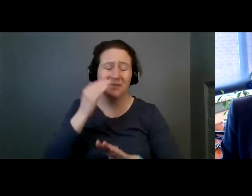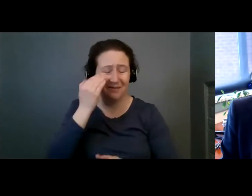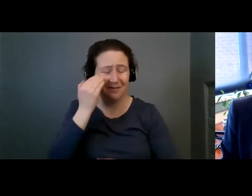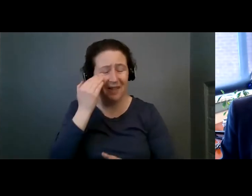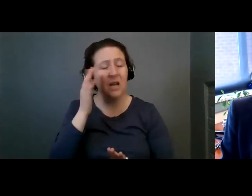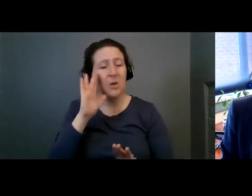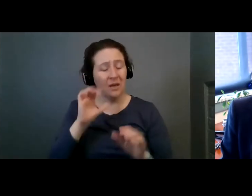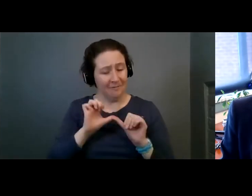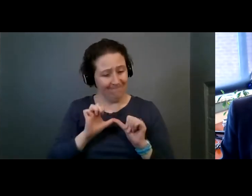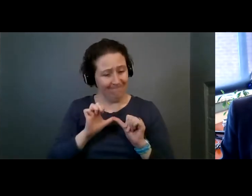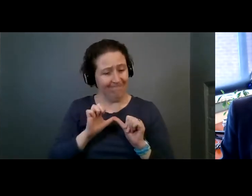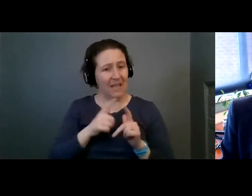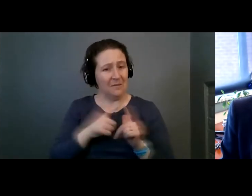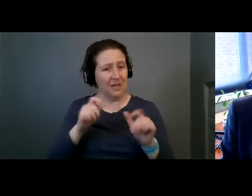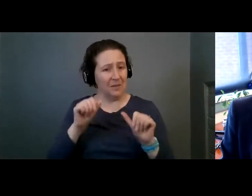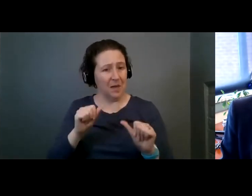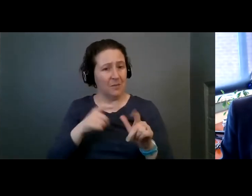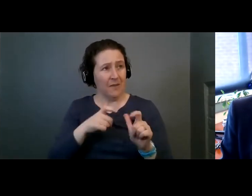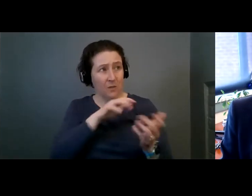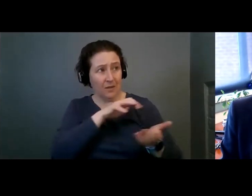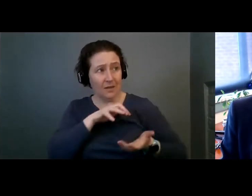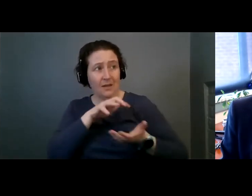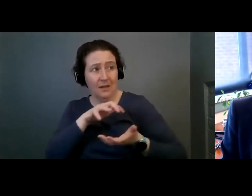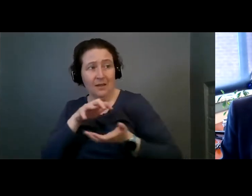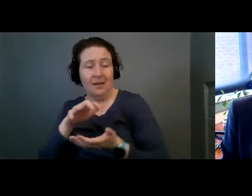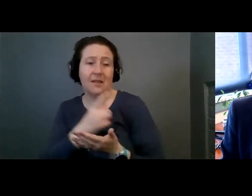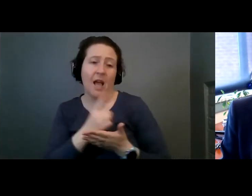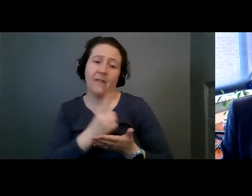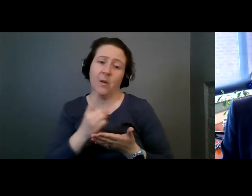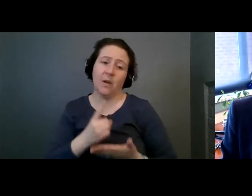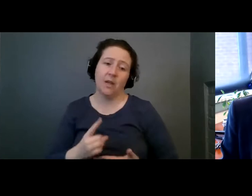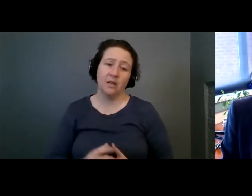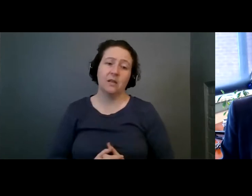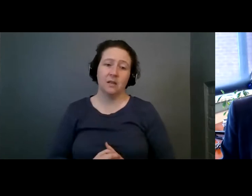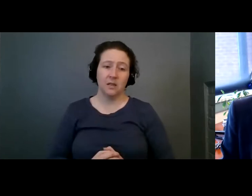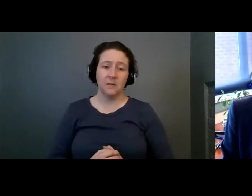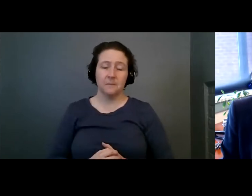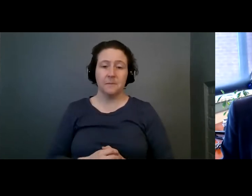we can with the vaccine we're allotted each week.